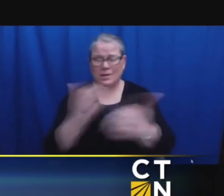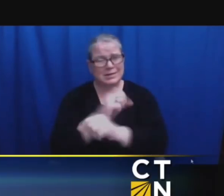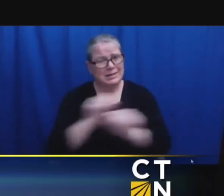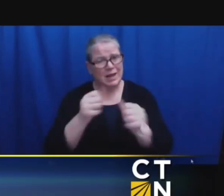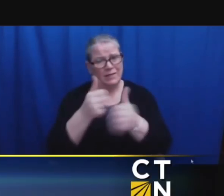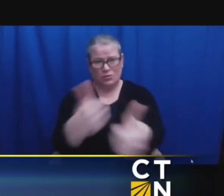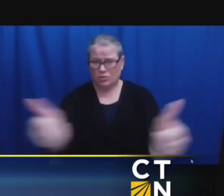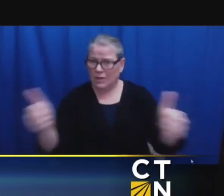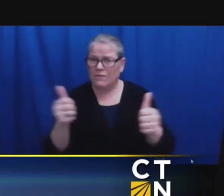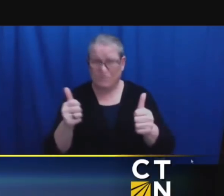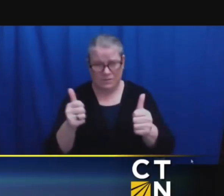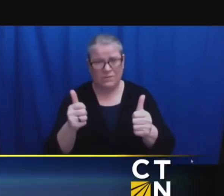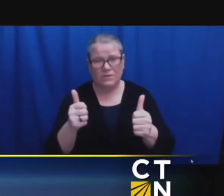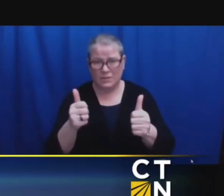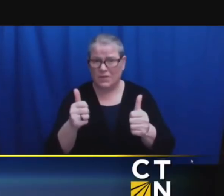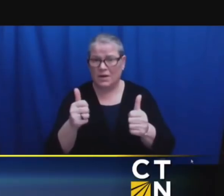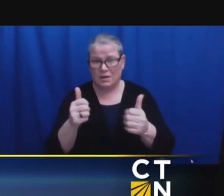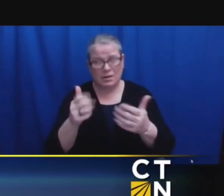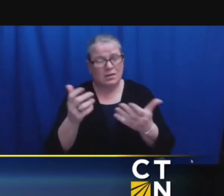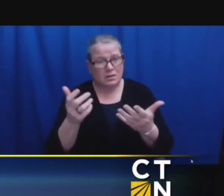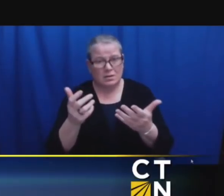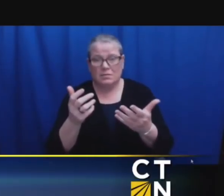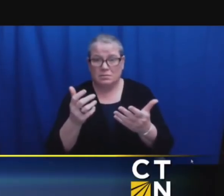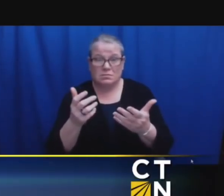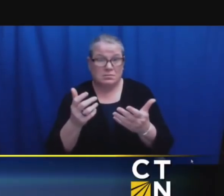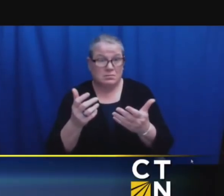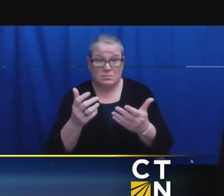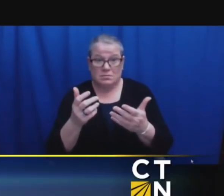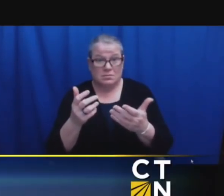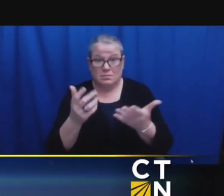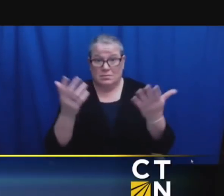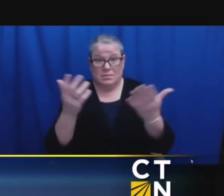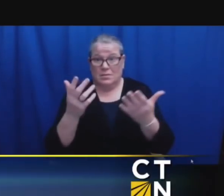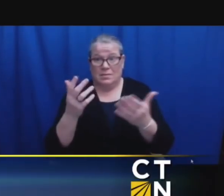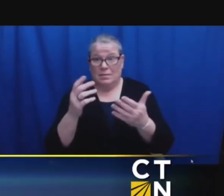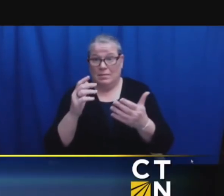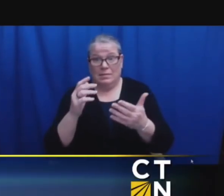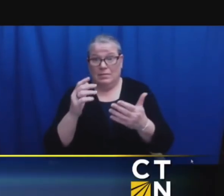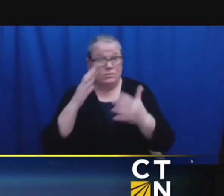possible, even including in their houses of worship and worship services.